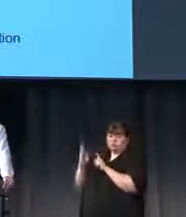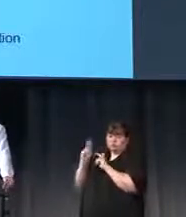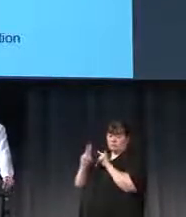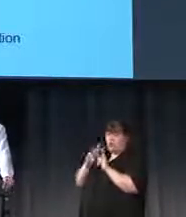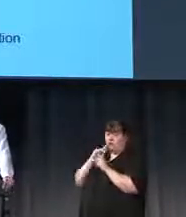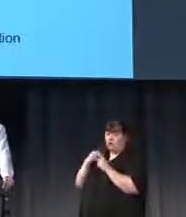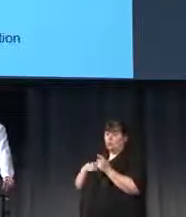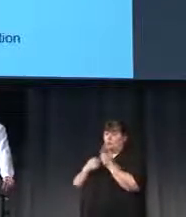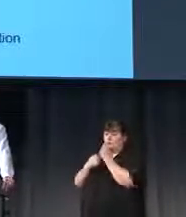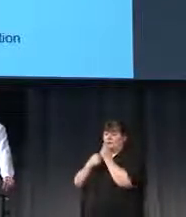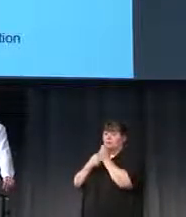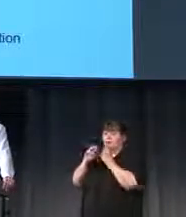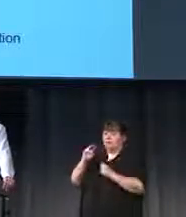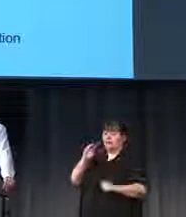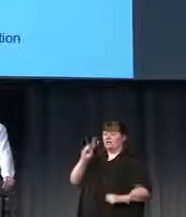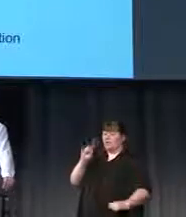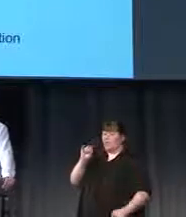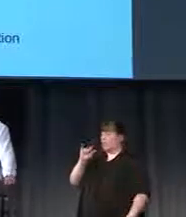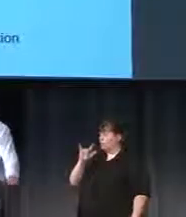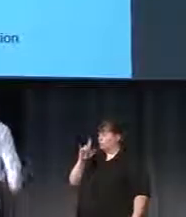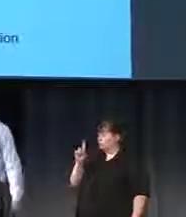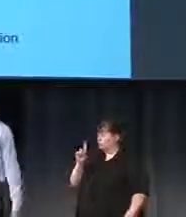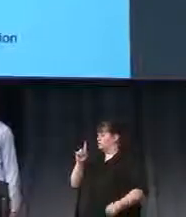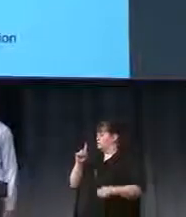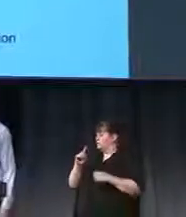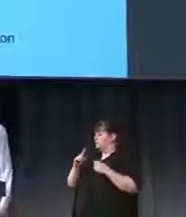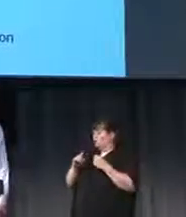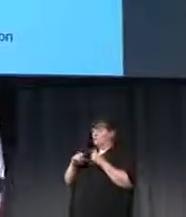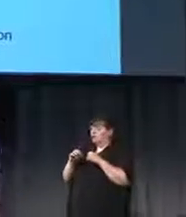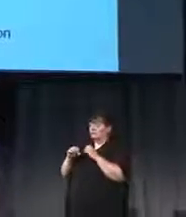supported by the McDonald Foundation. Thanks.